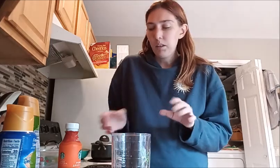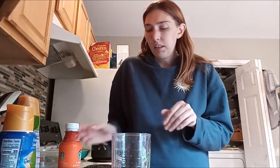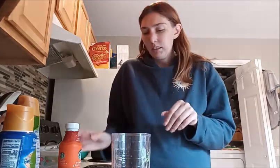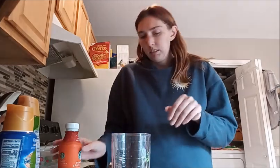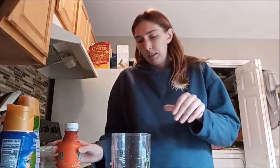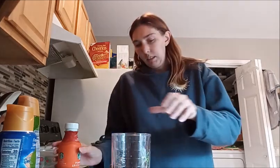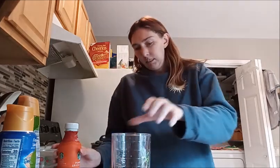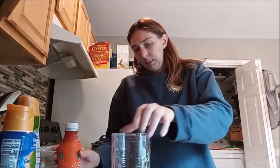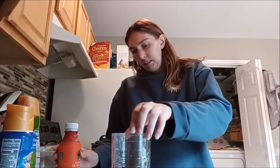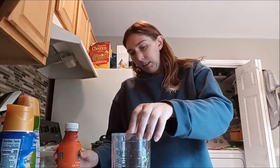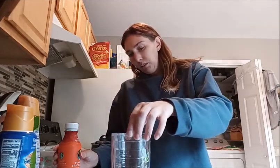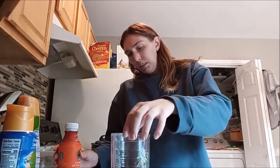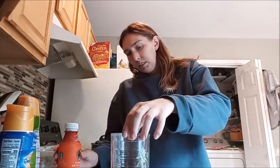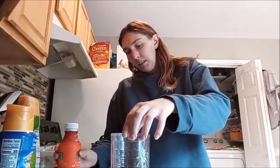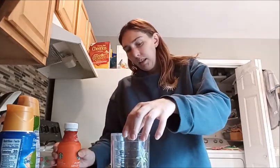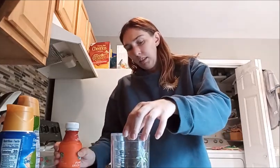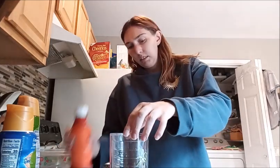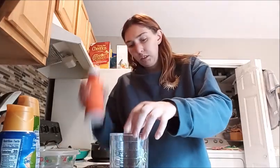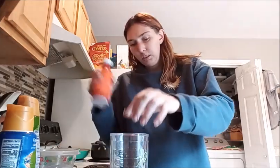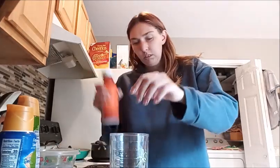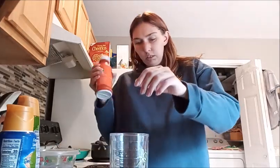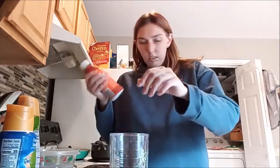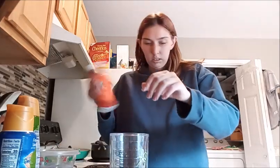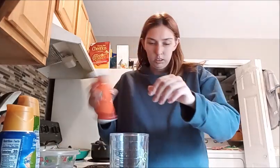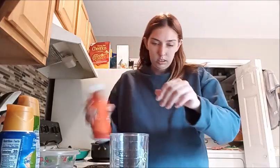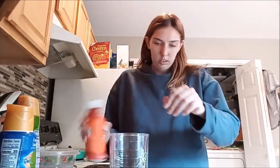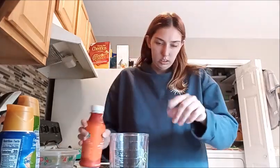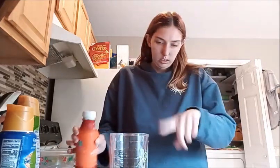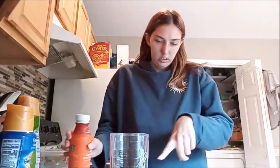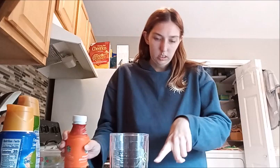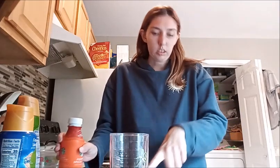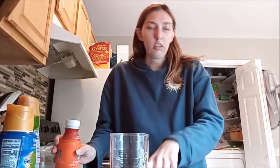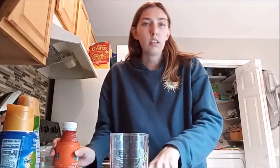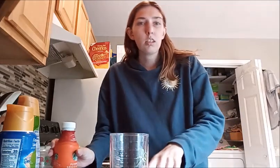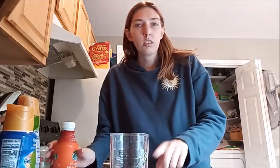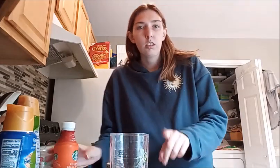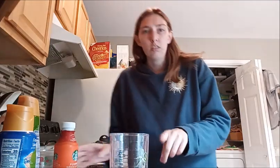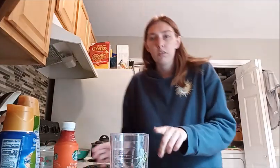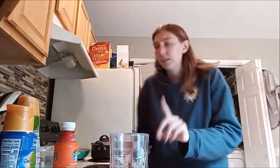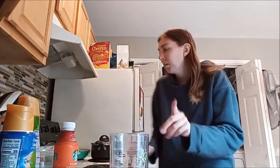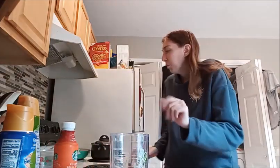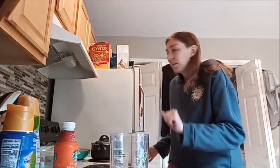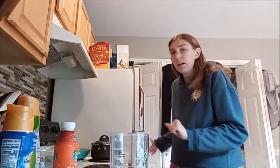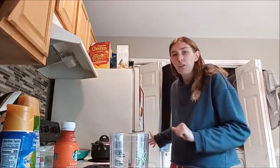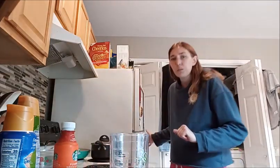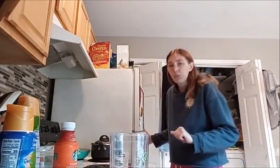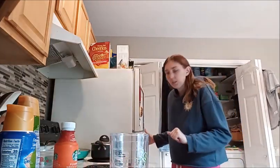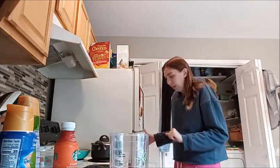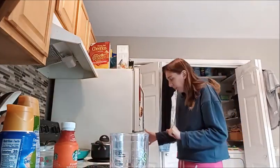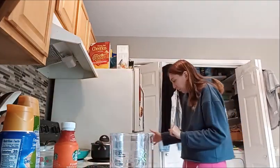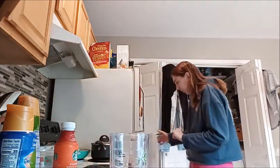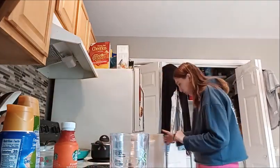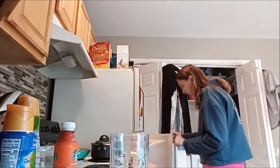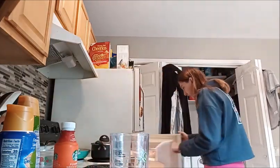yeah, like I said, I always tend to, okay, no, that's actually a little different. But yeah, I always watch how they make their drinks.